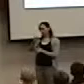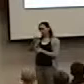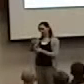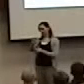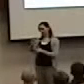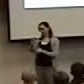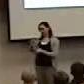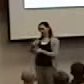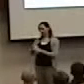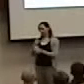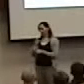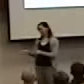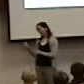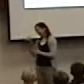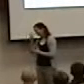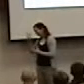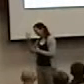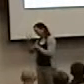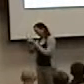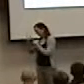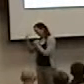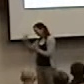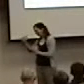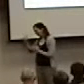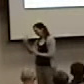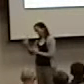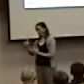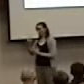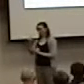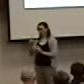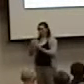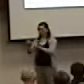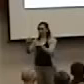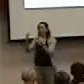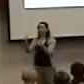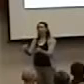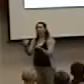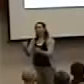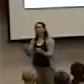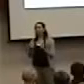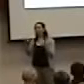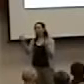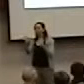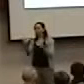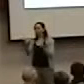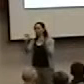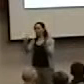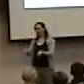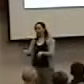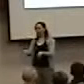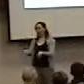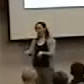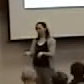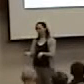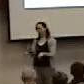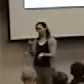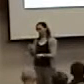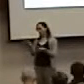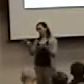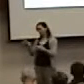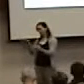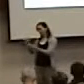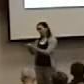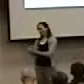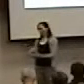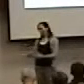understands the timetable. It's going to happen now. In other words, just as fast as we can get things together, that's where we're headed.